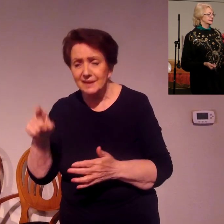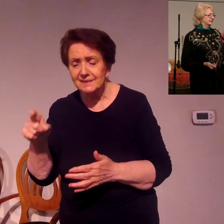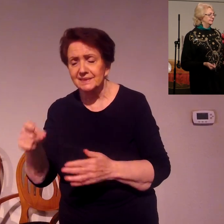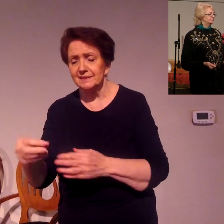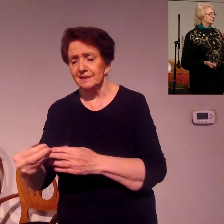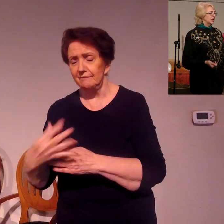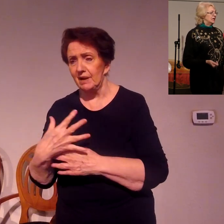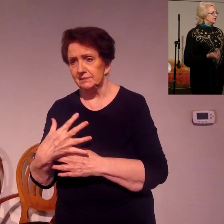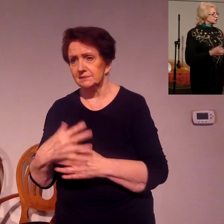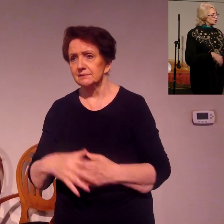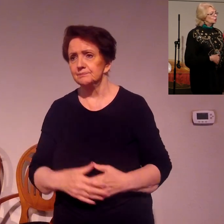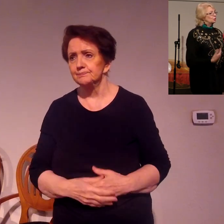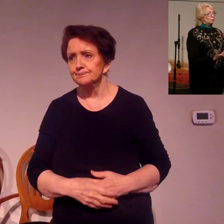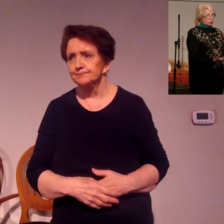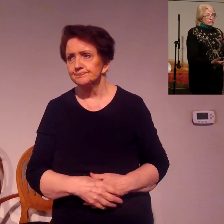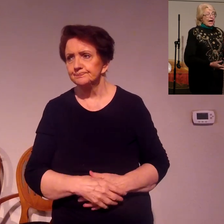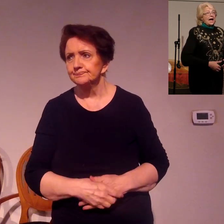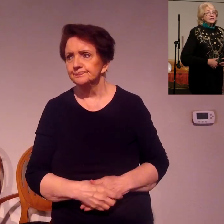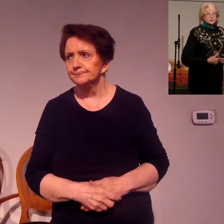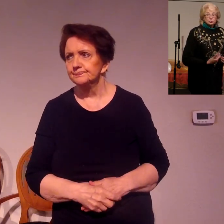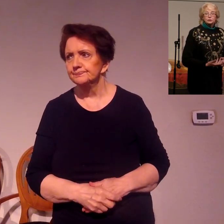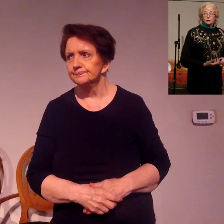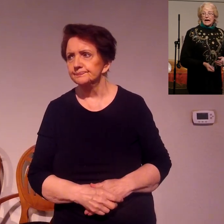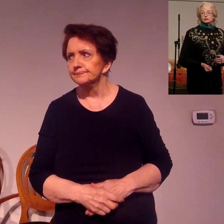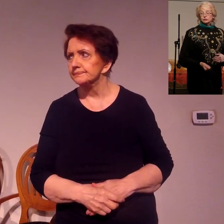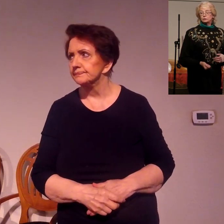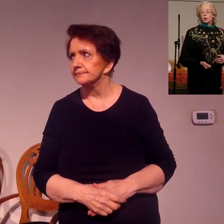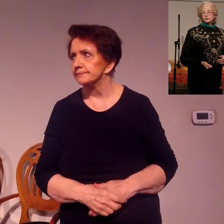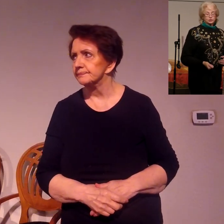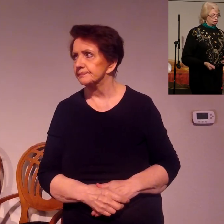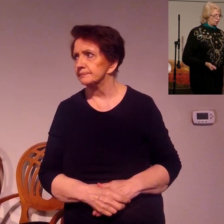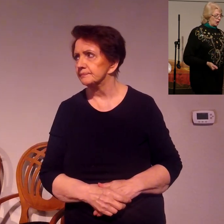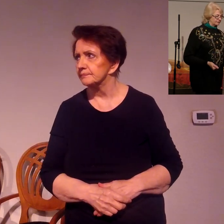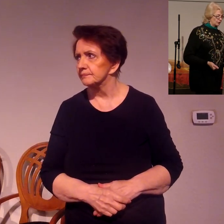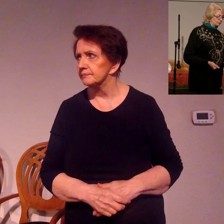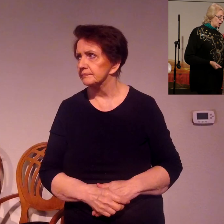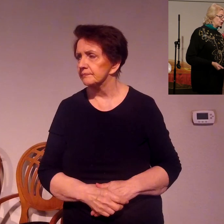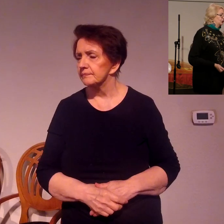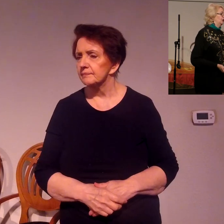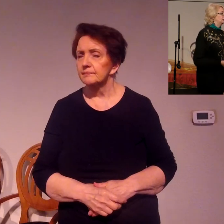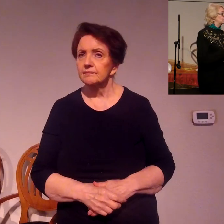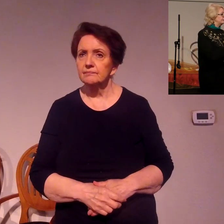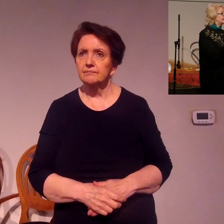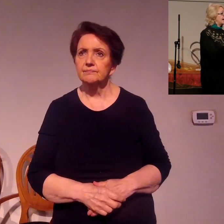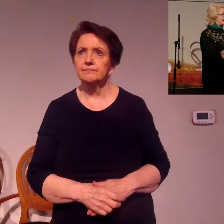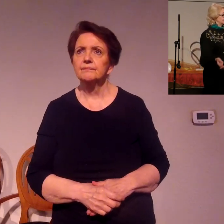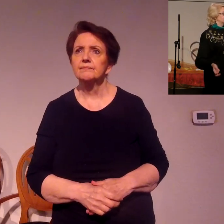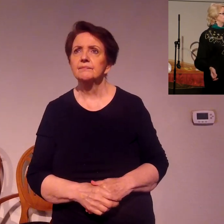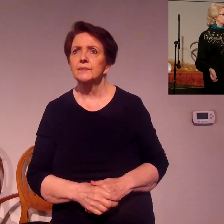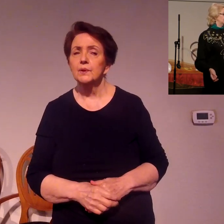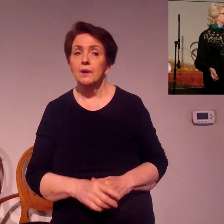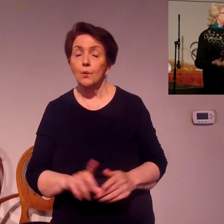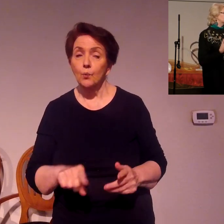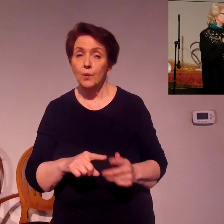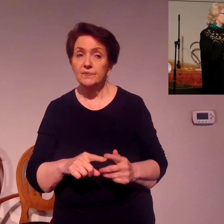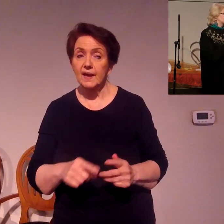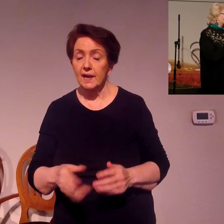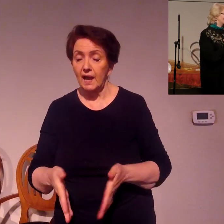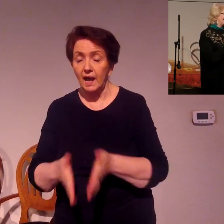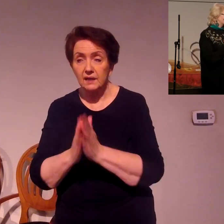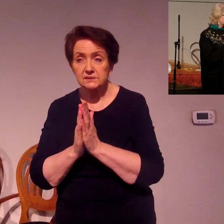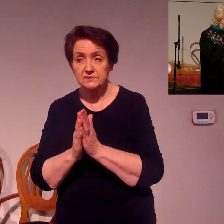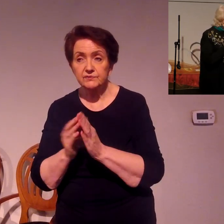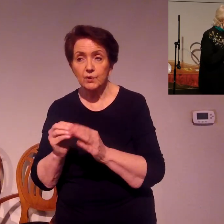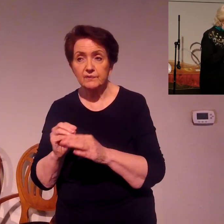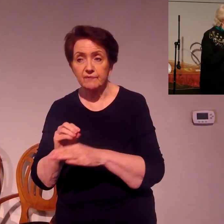want it. And so that is when we actually want to show up for our partner. And when they ask for it, and of course our